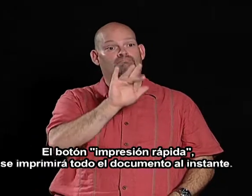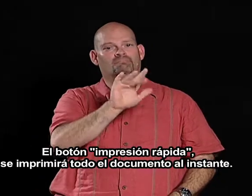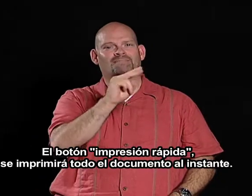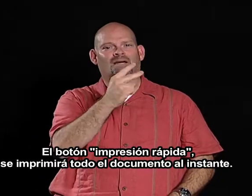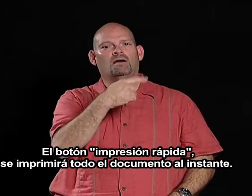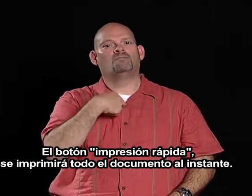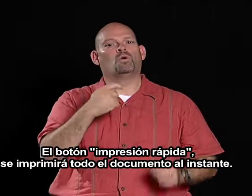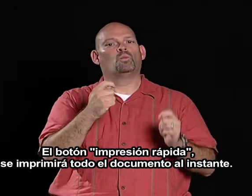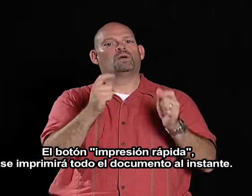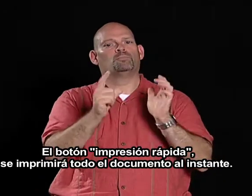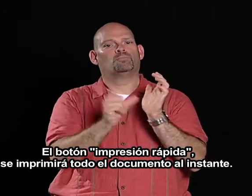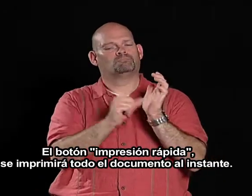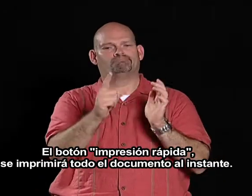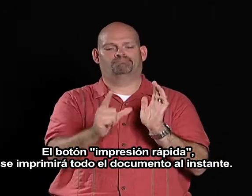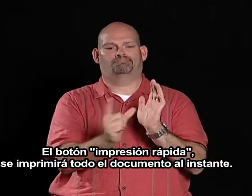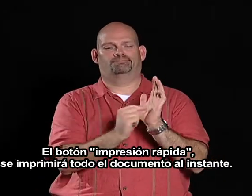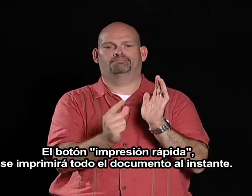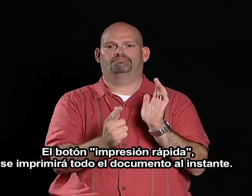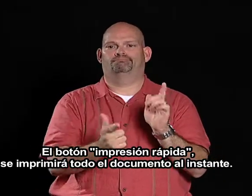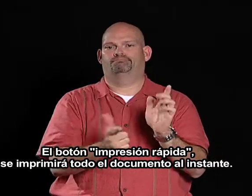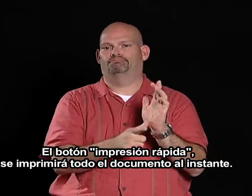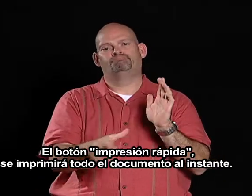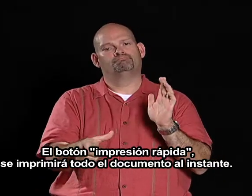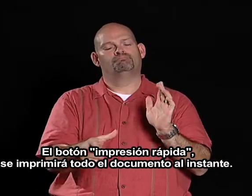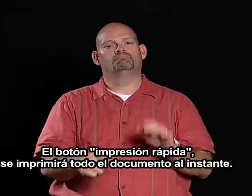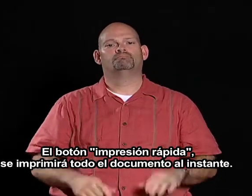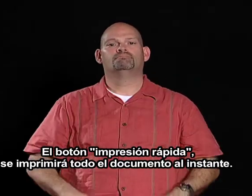The Quick Print will print your entire document instantly.